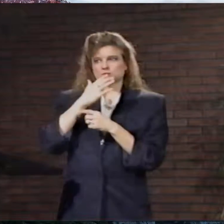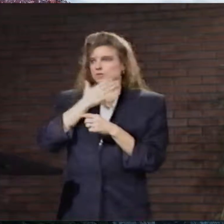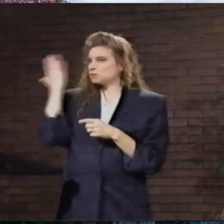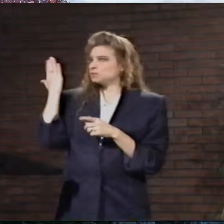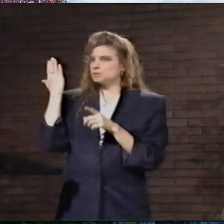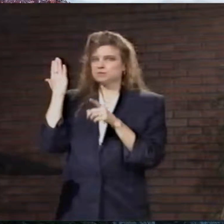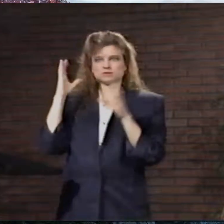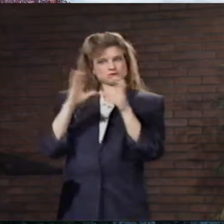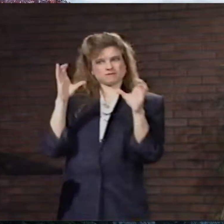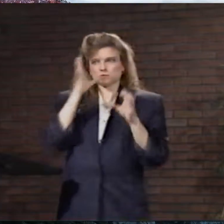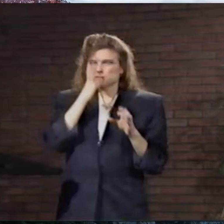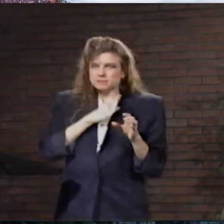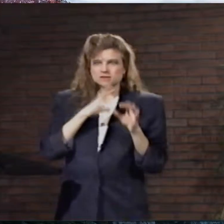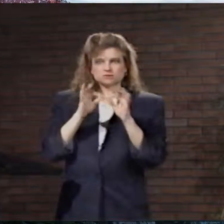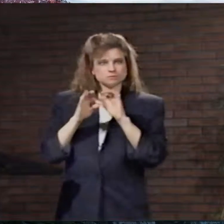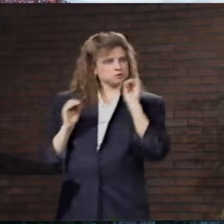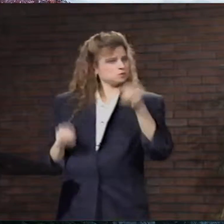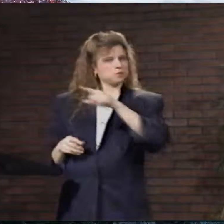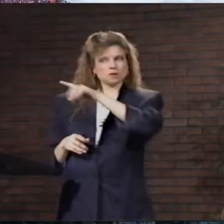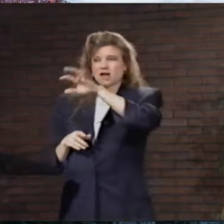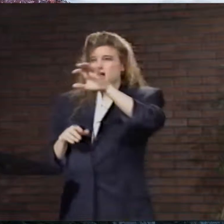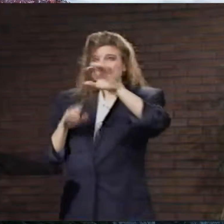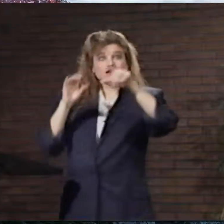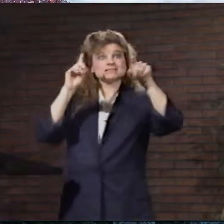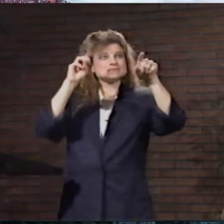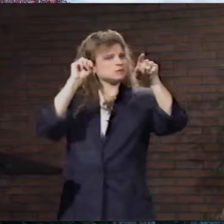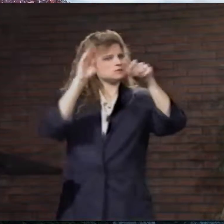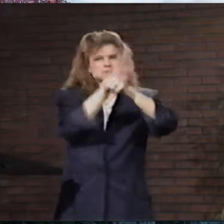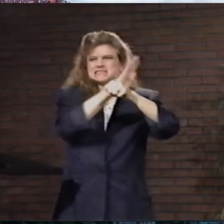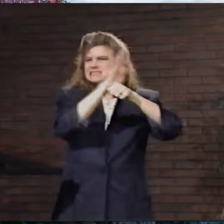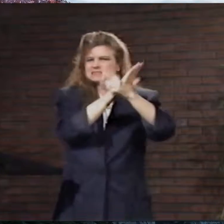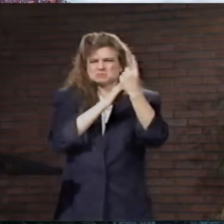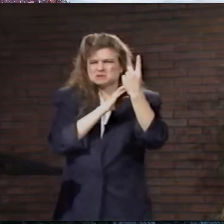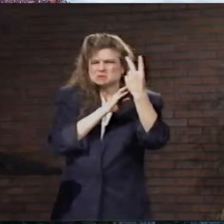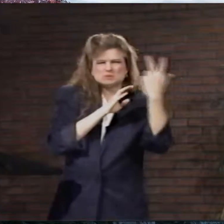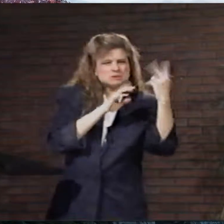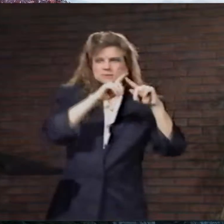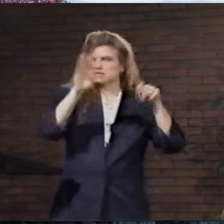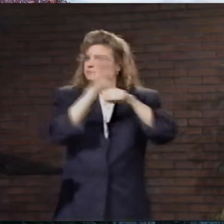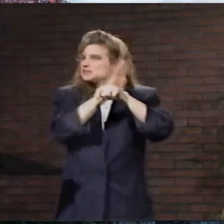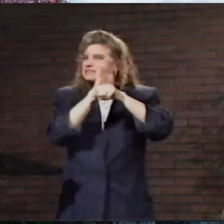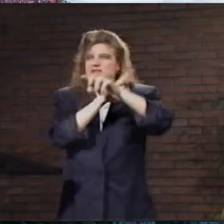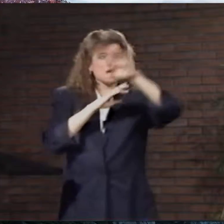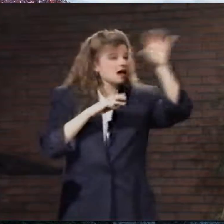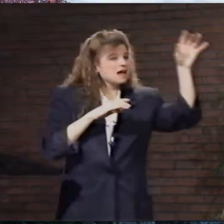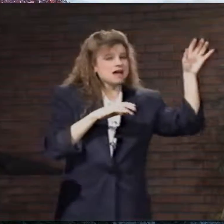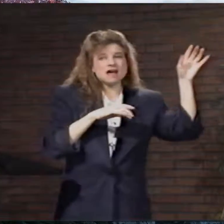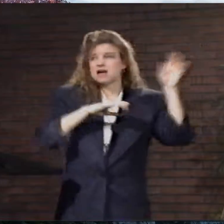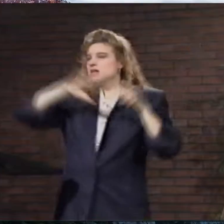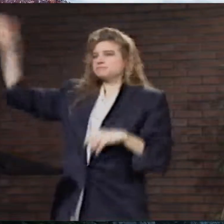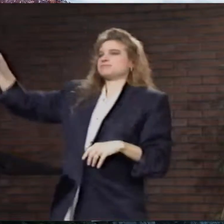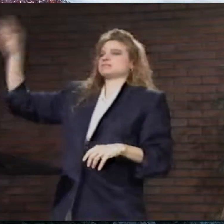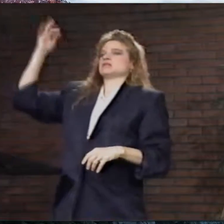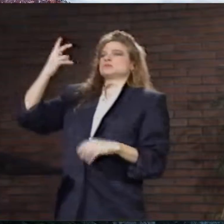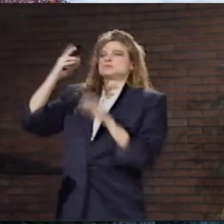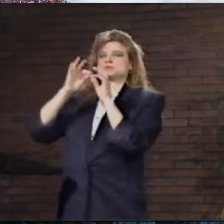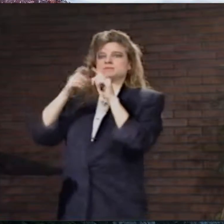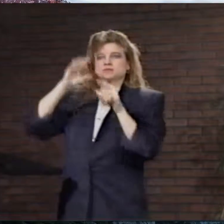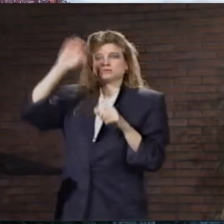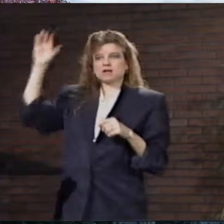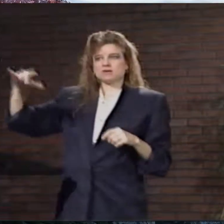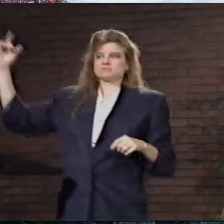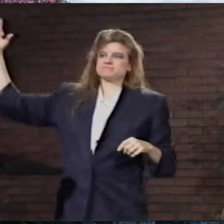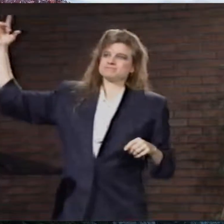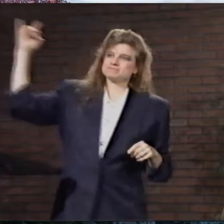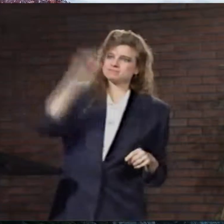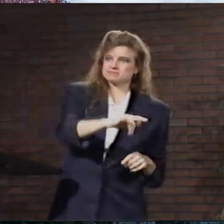It can be hard to find certified interpreters. You may want a specific gender for a certain situation. It might be hard to find.